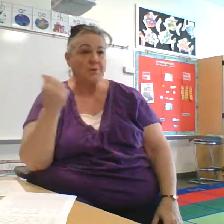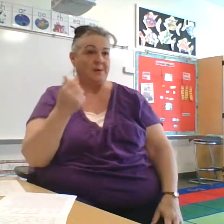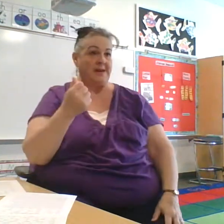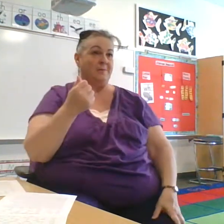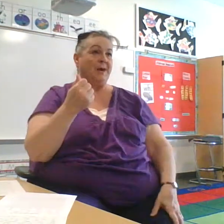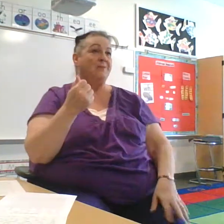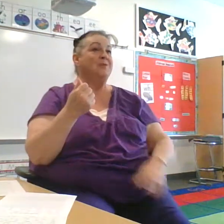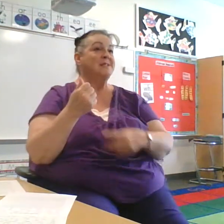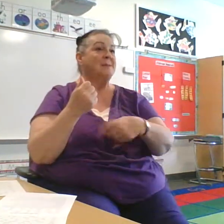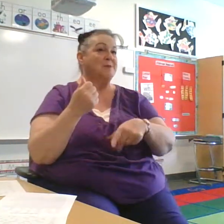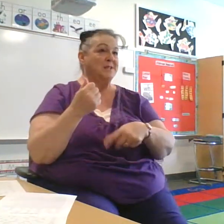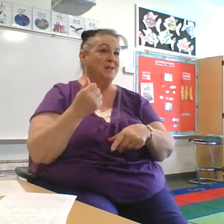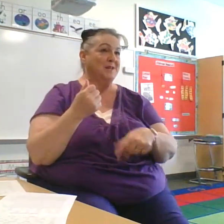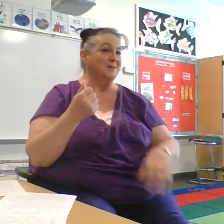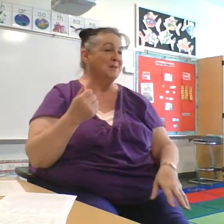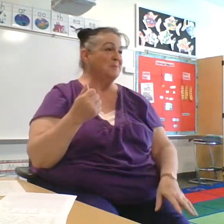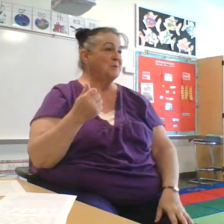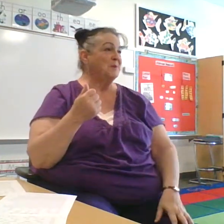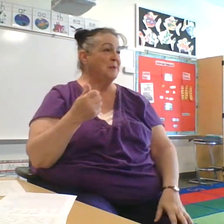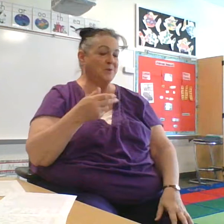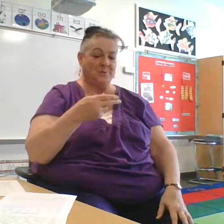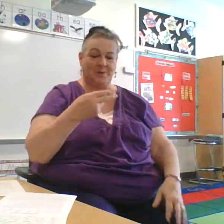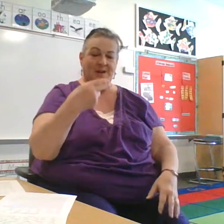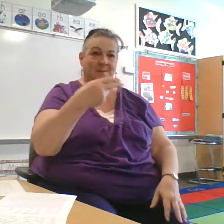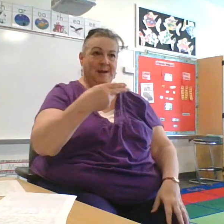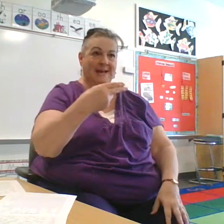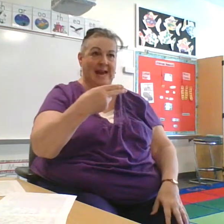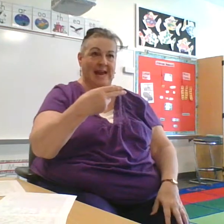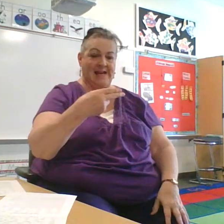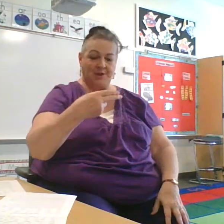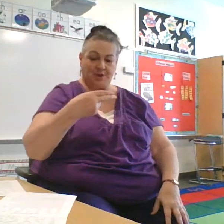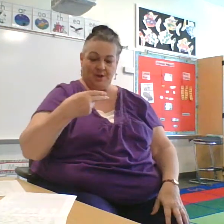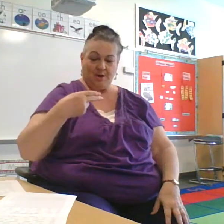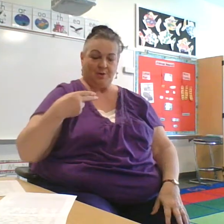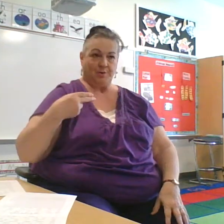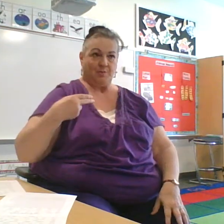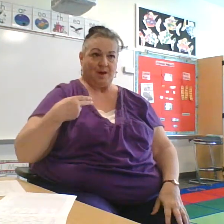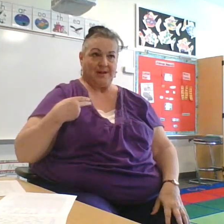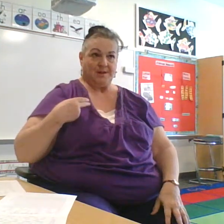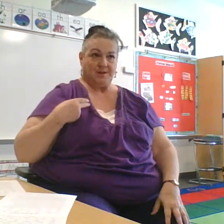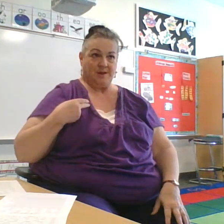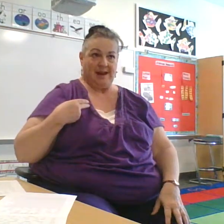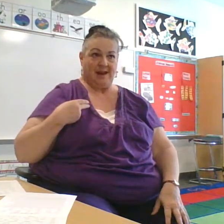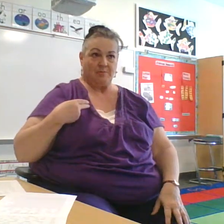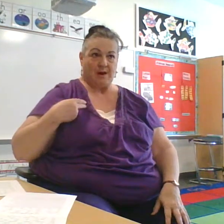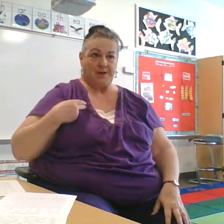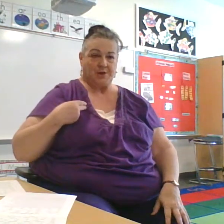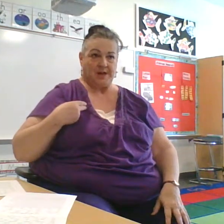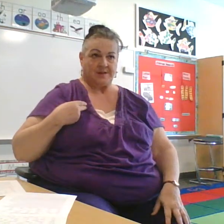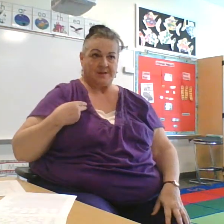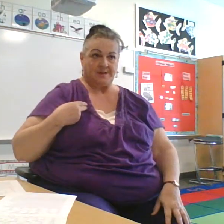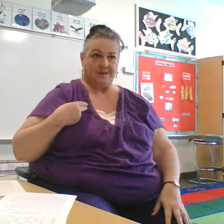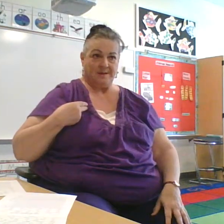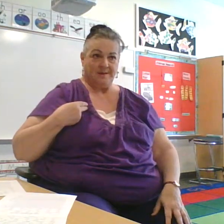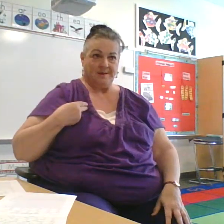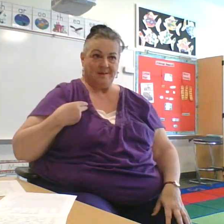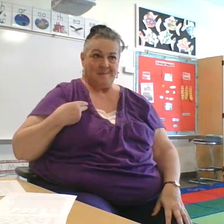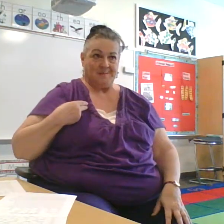History. We got a few subjects in here since we're talking about school. Make an H on your right hand, right chest,